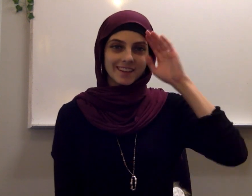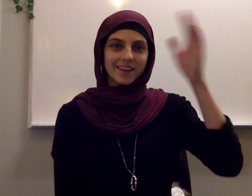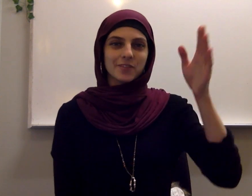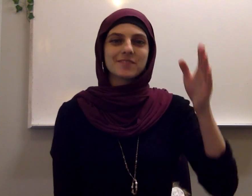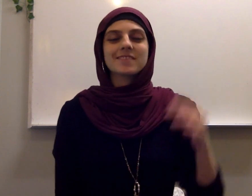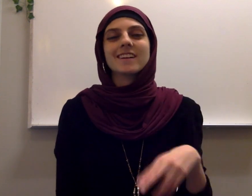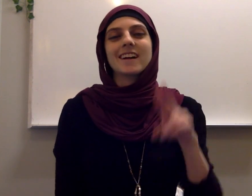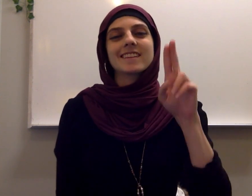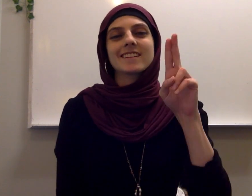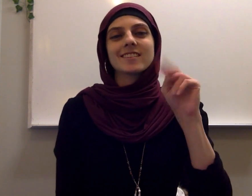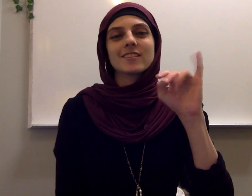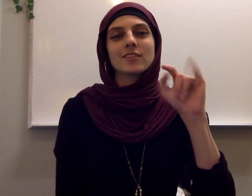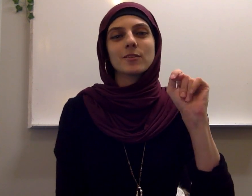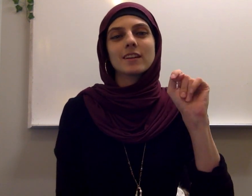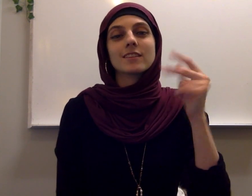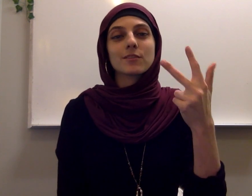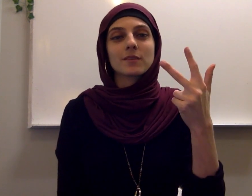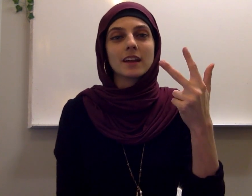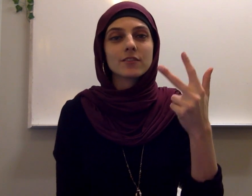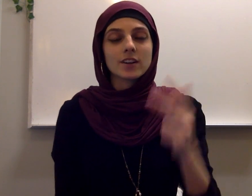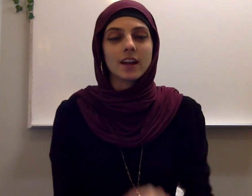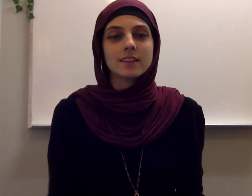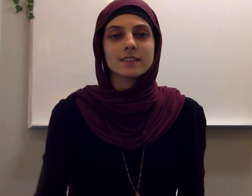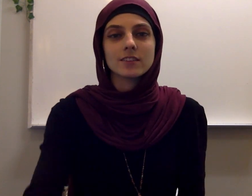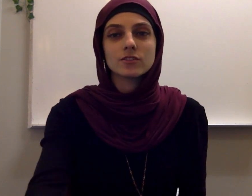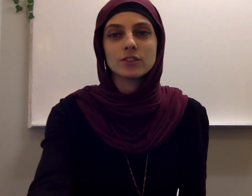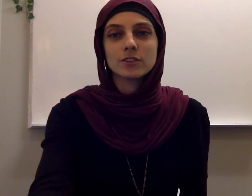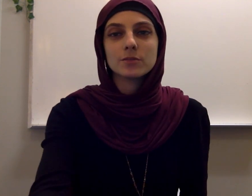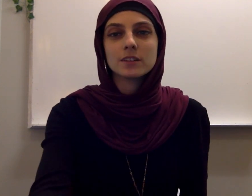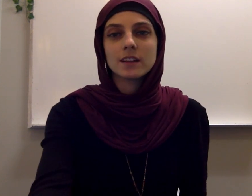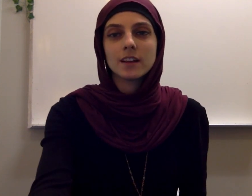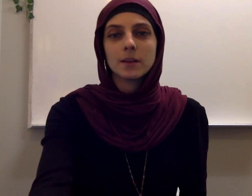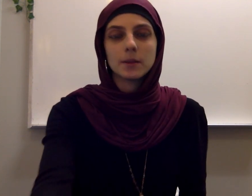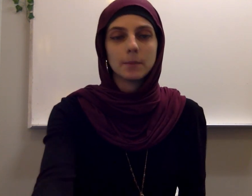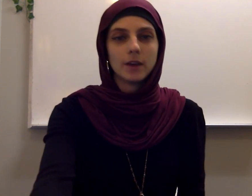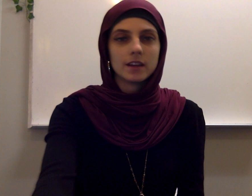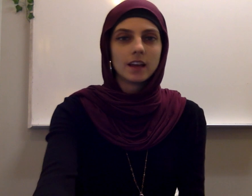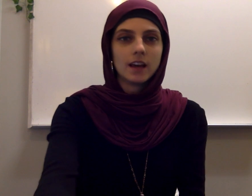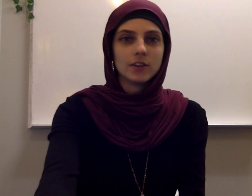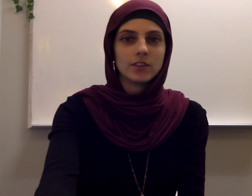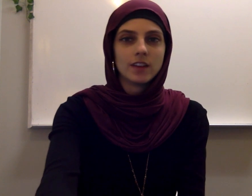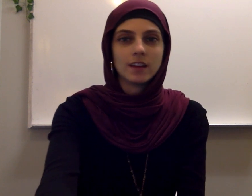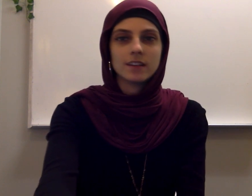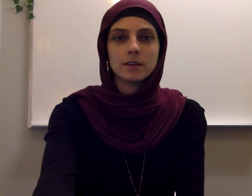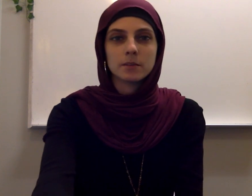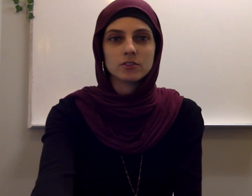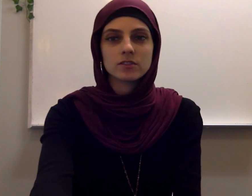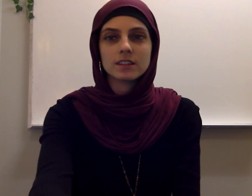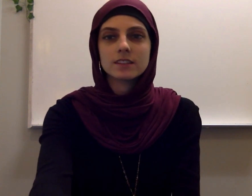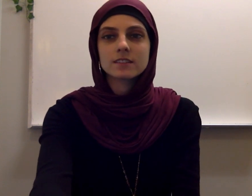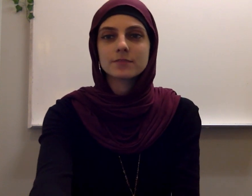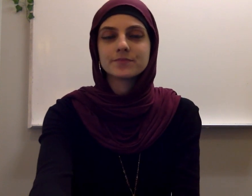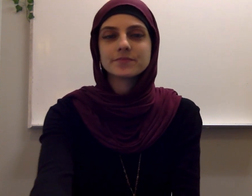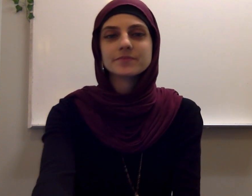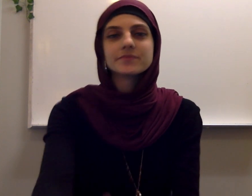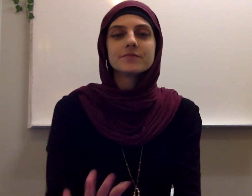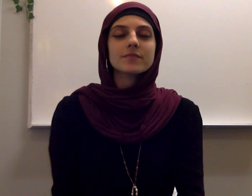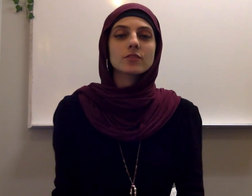Hello. All right, this is Unit 3 for ASL 2, the body, health, and emergencies. So the